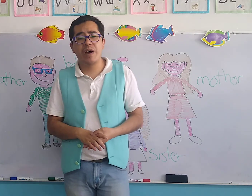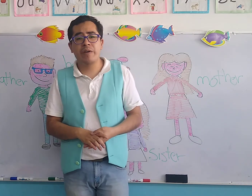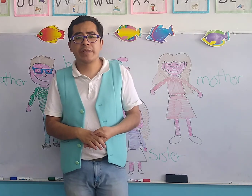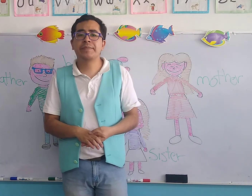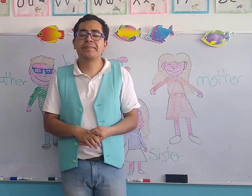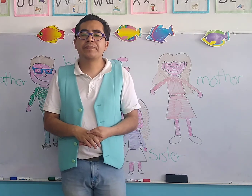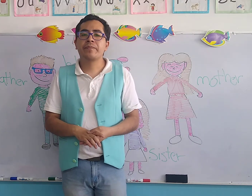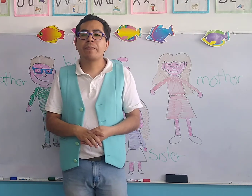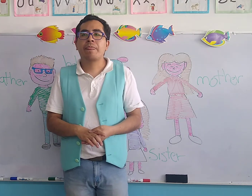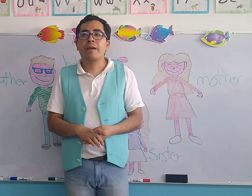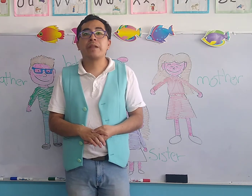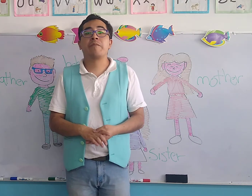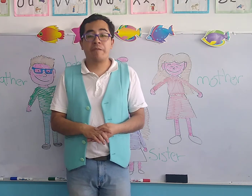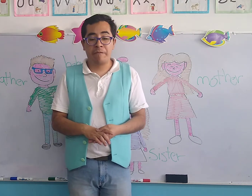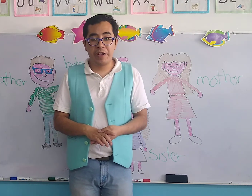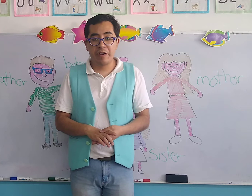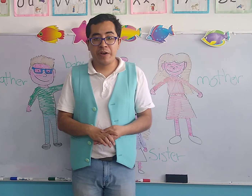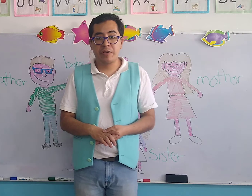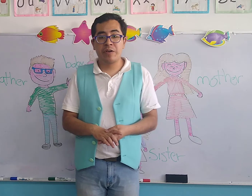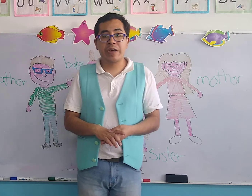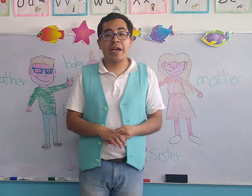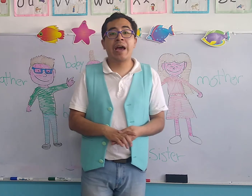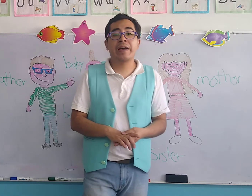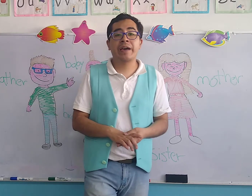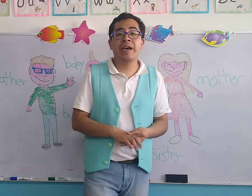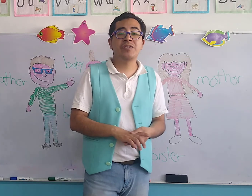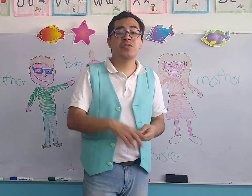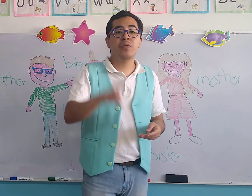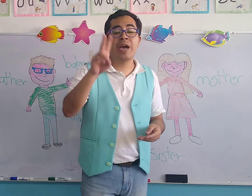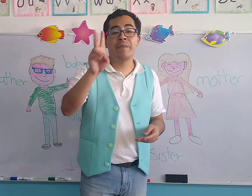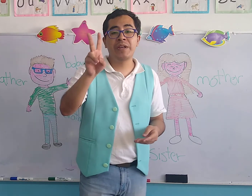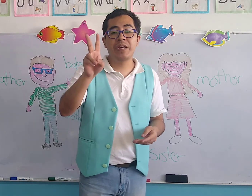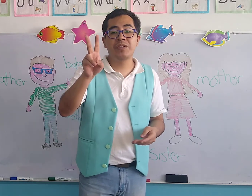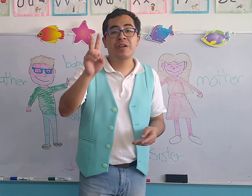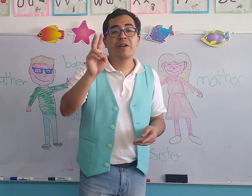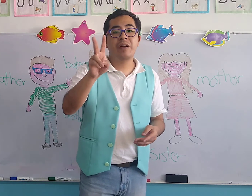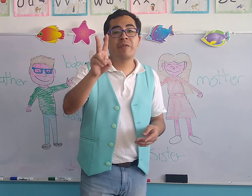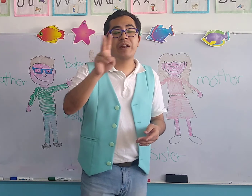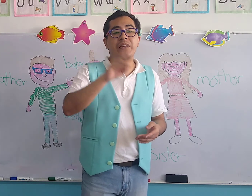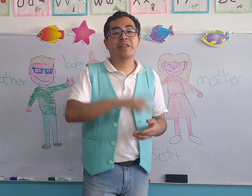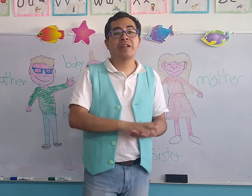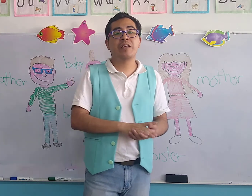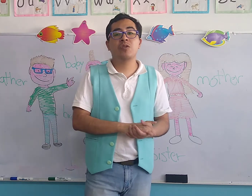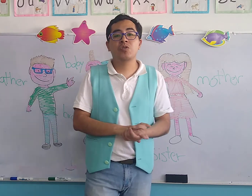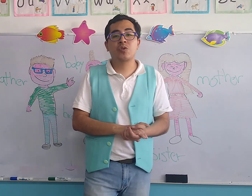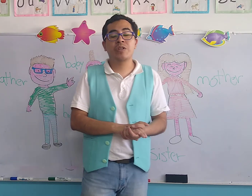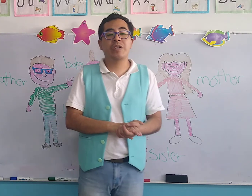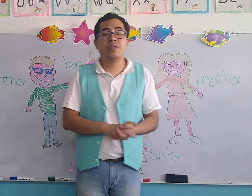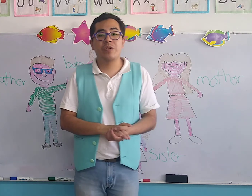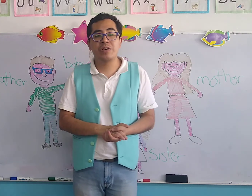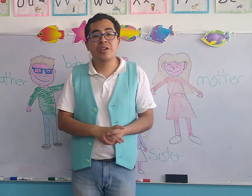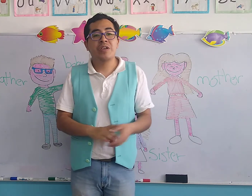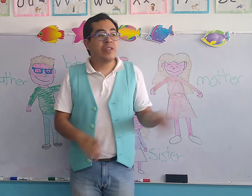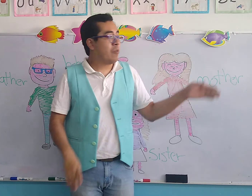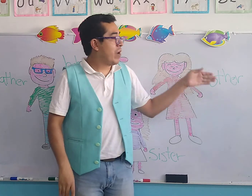about it? The refrigerator has two cabinets. Recuerden que tiene dos contenedores. The one